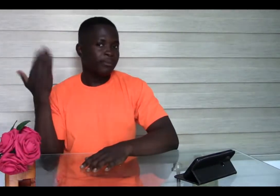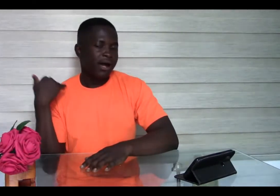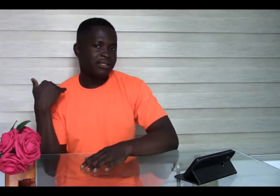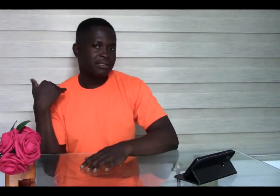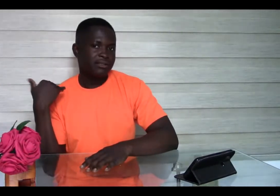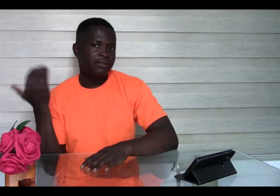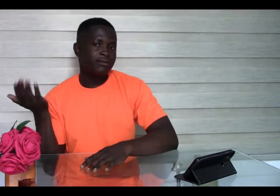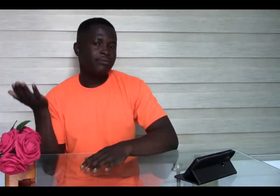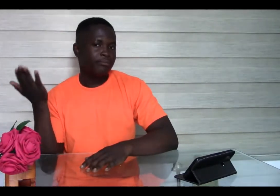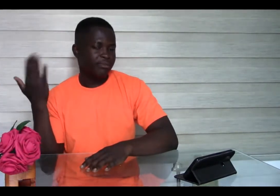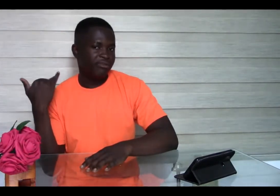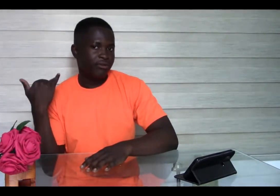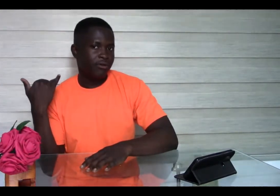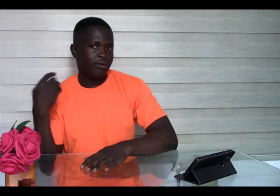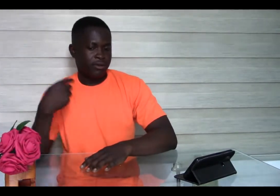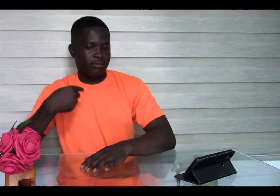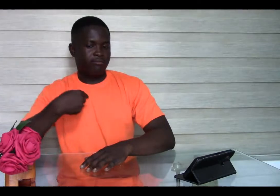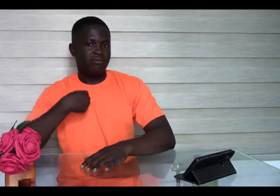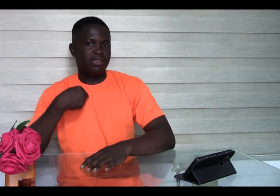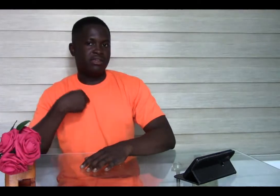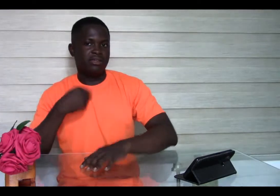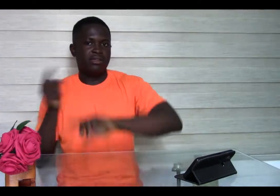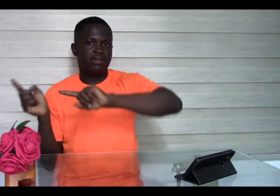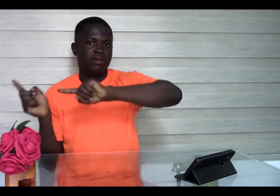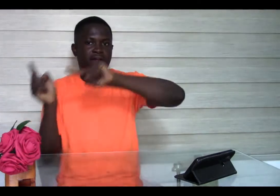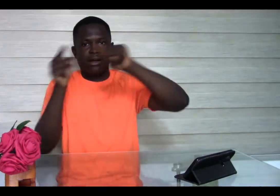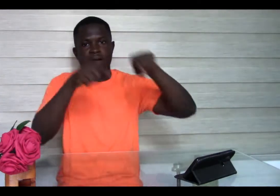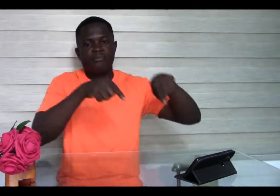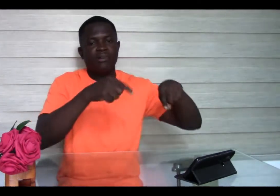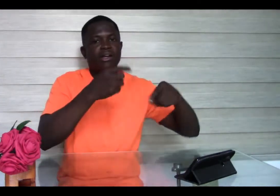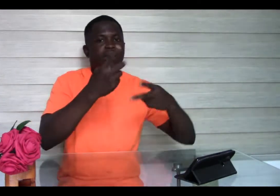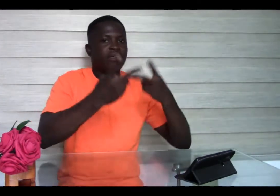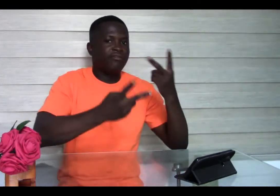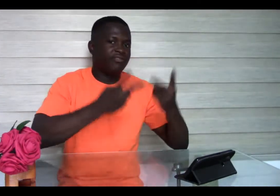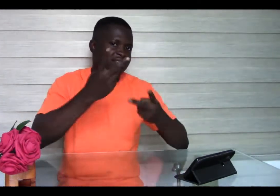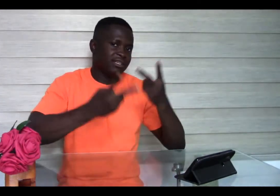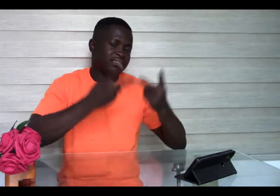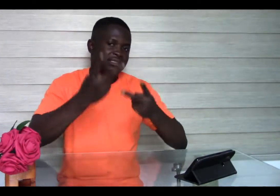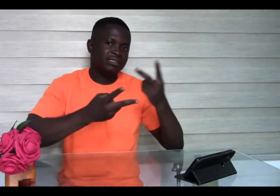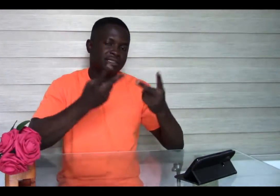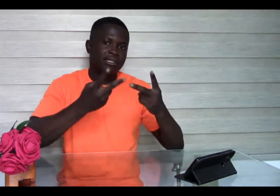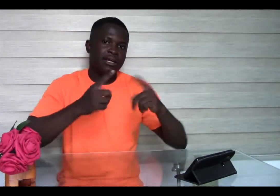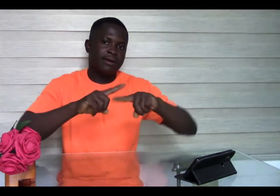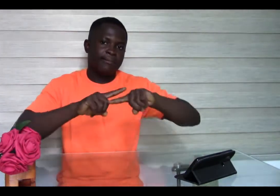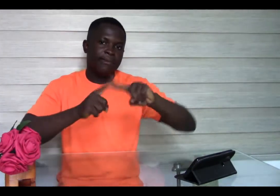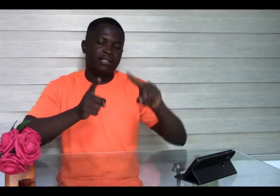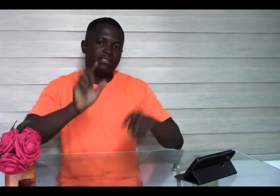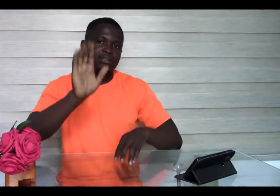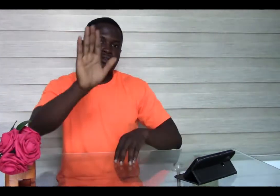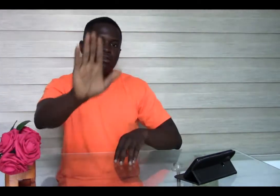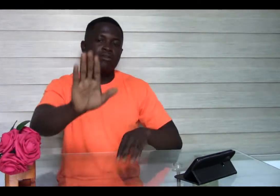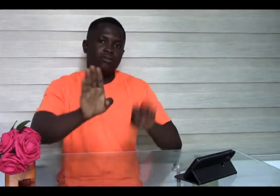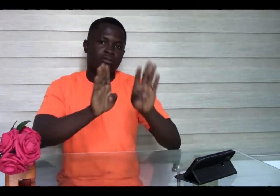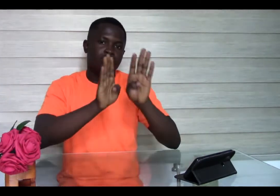Past, before me come visit, but your